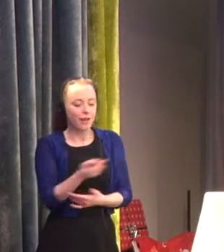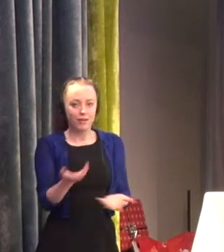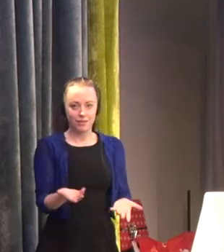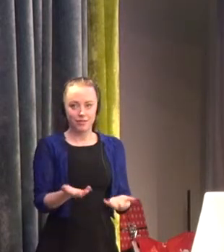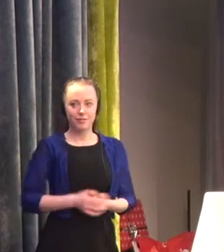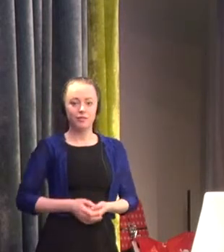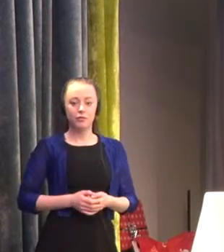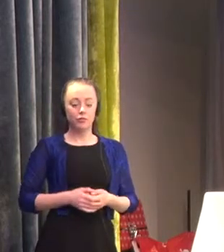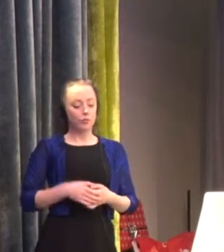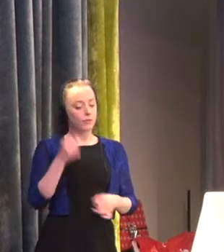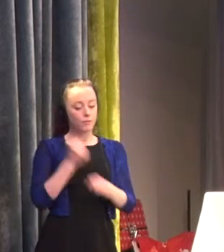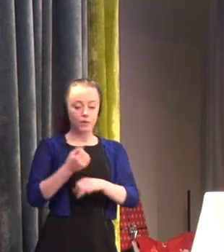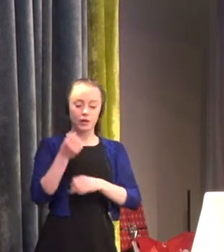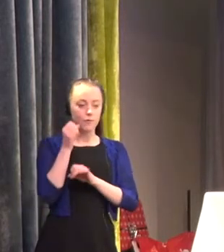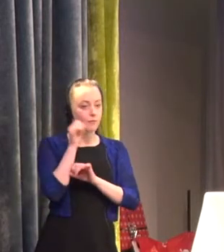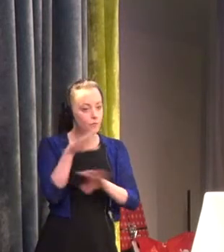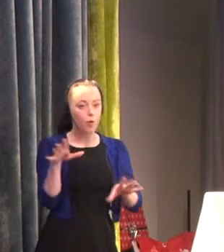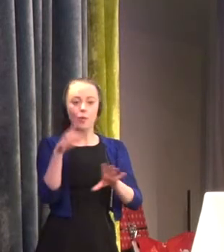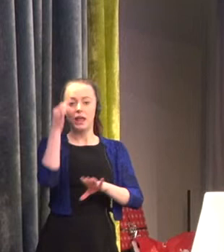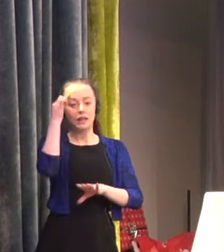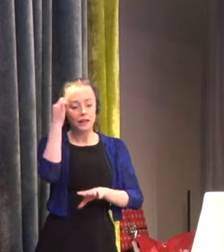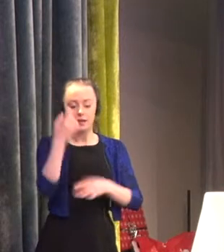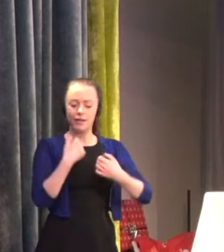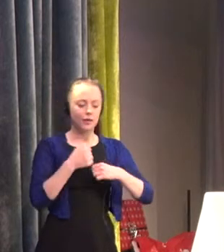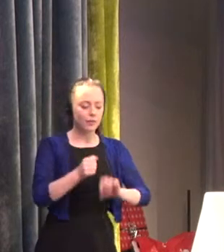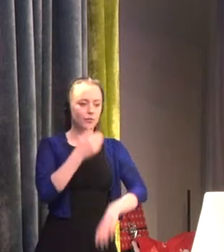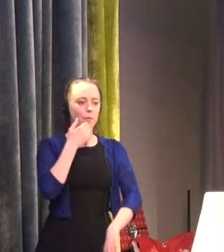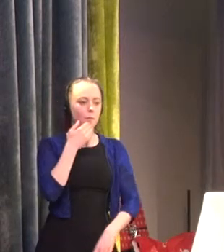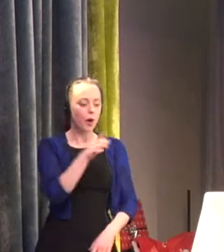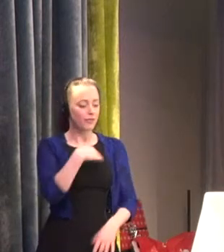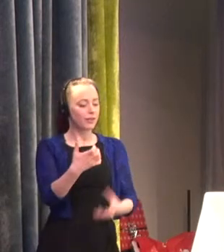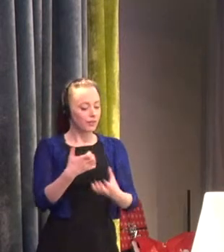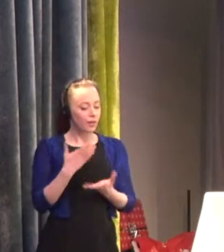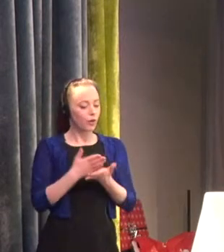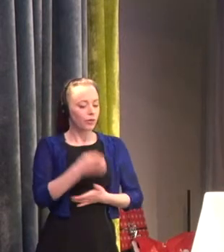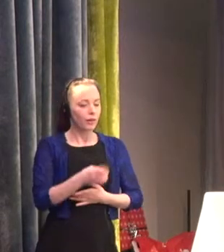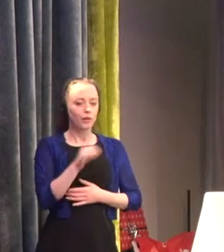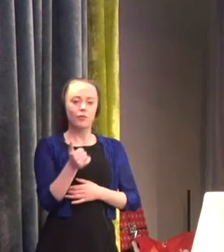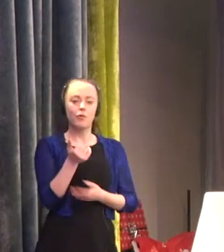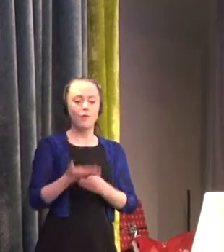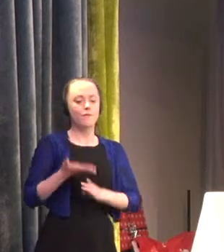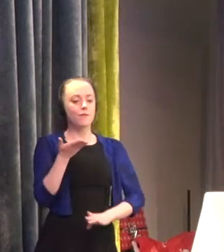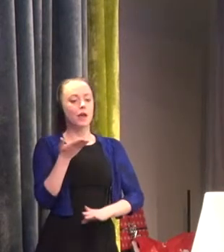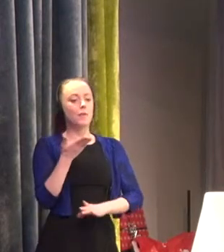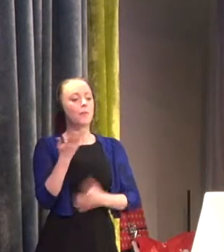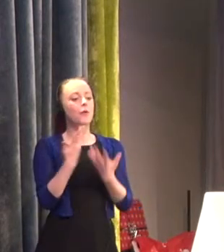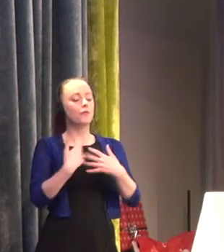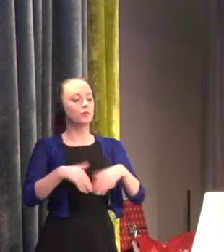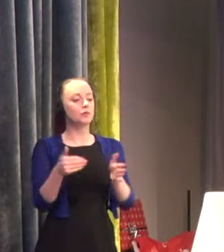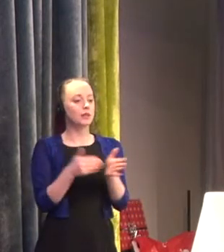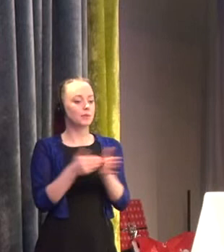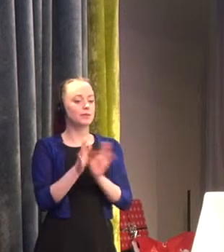intelligent, efficient, really good advocacy. And then there are other enforcement mechanisms, including national human rights